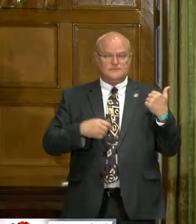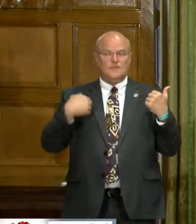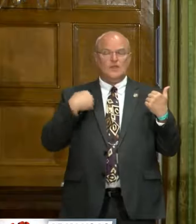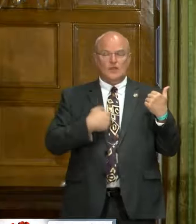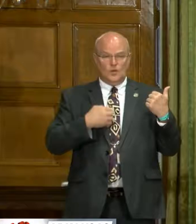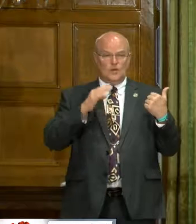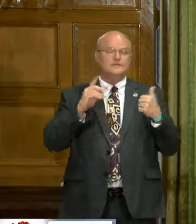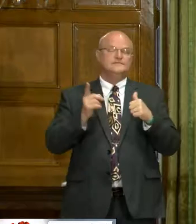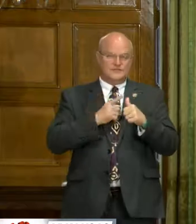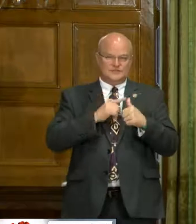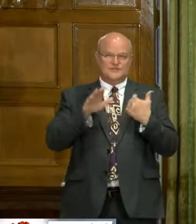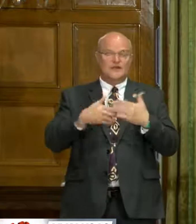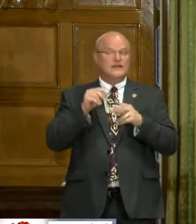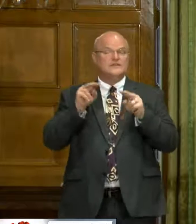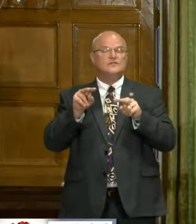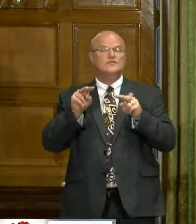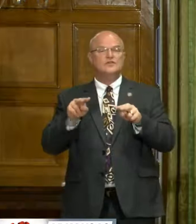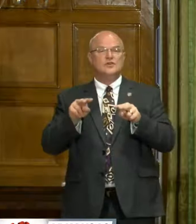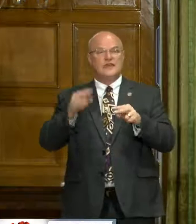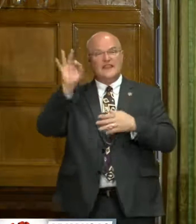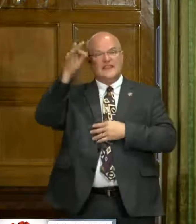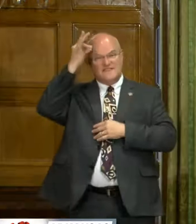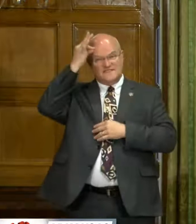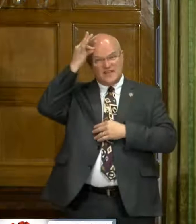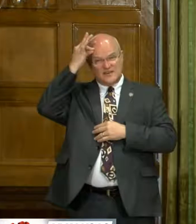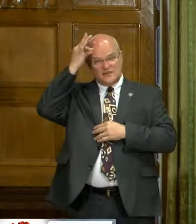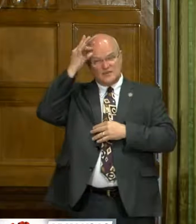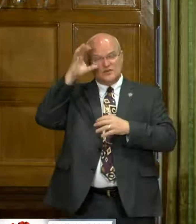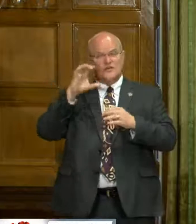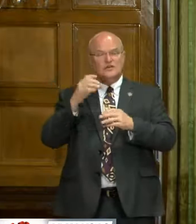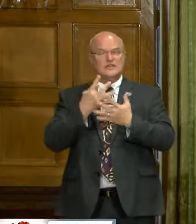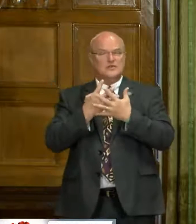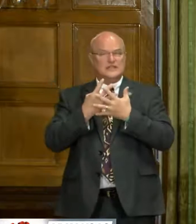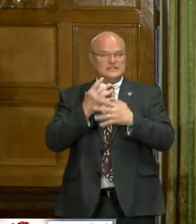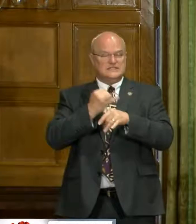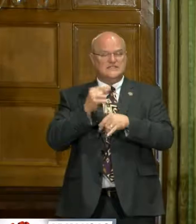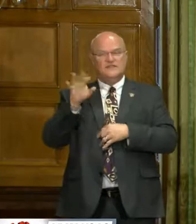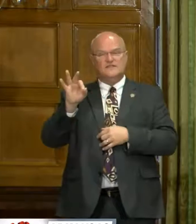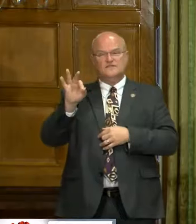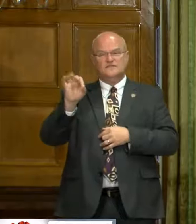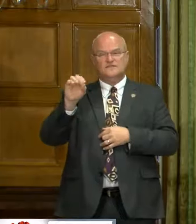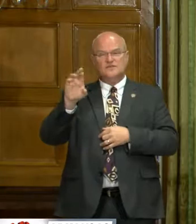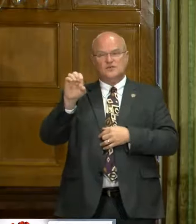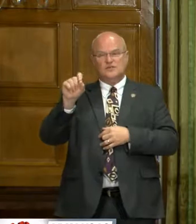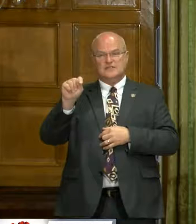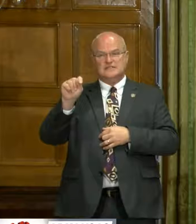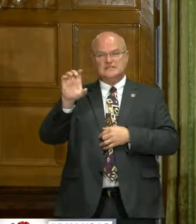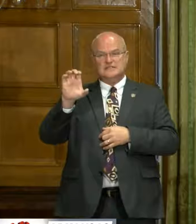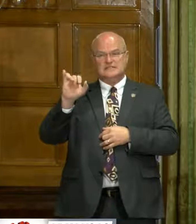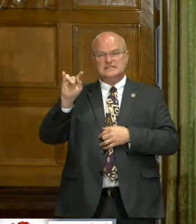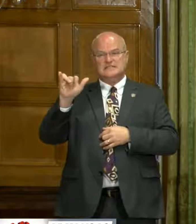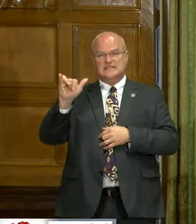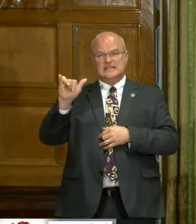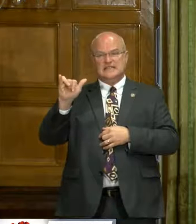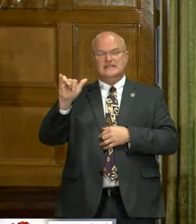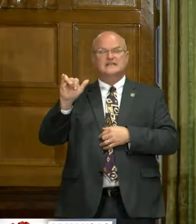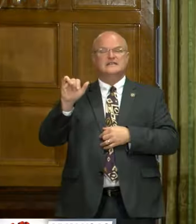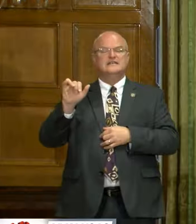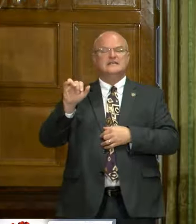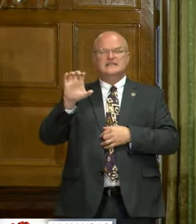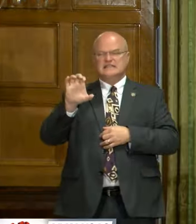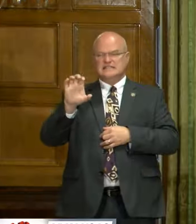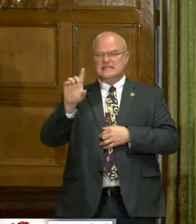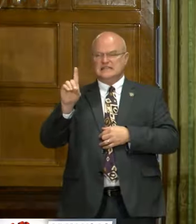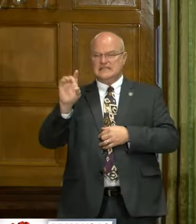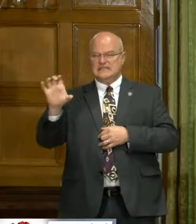We will, well, first of all, if you look at the Federal Correctional Institute in Forest City, the CDC